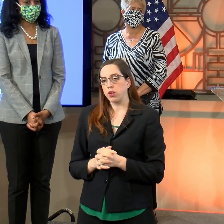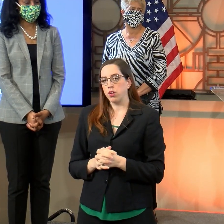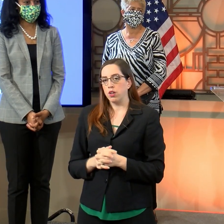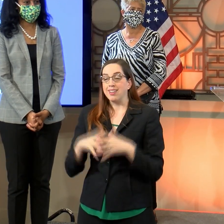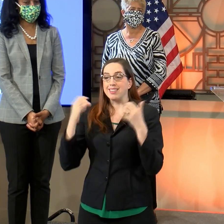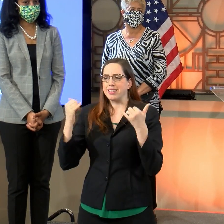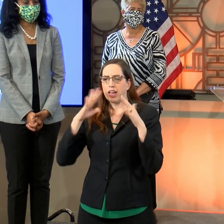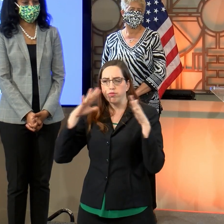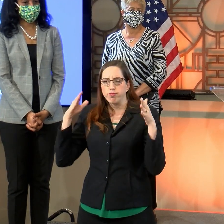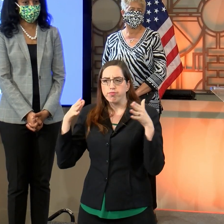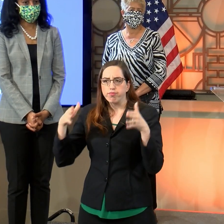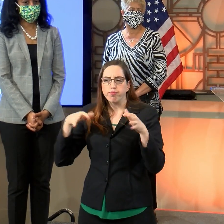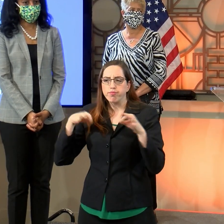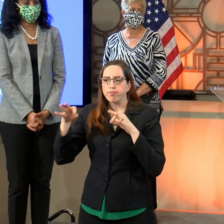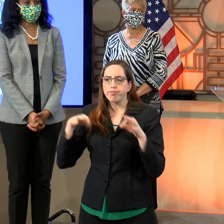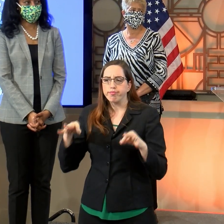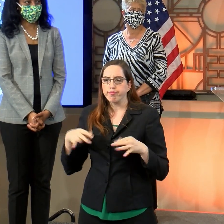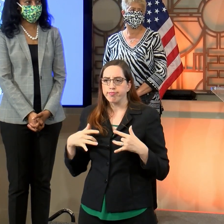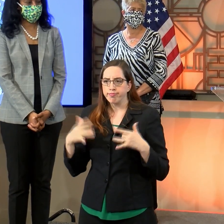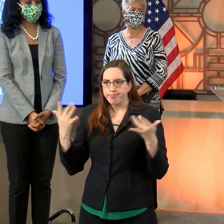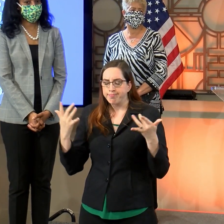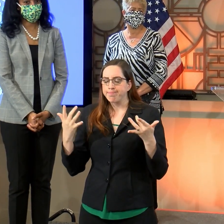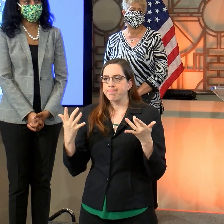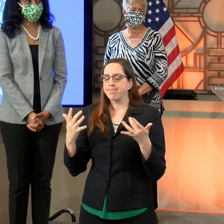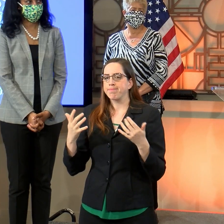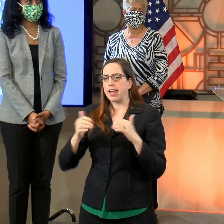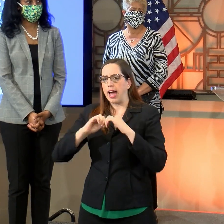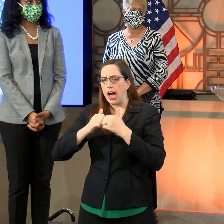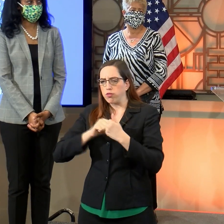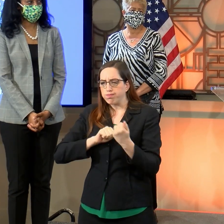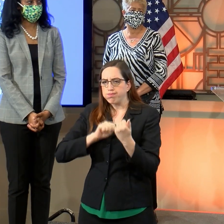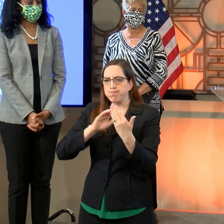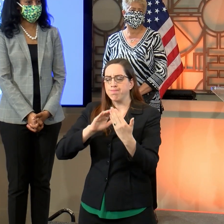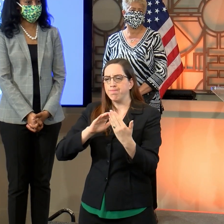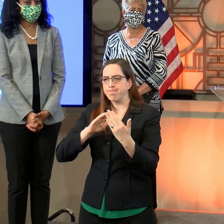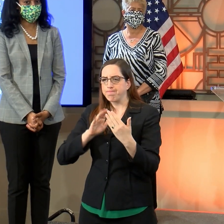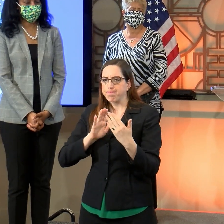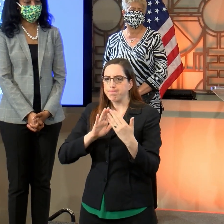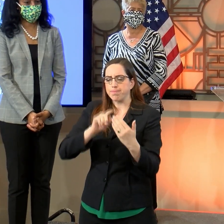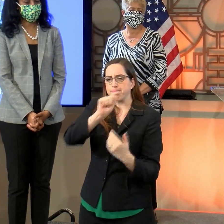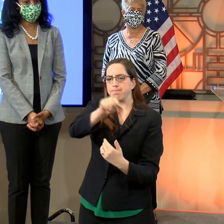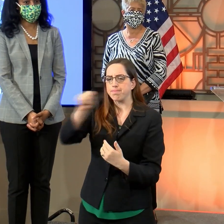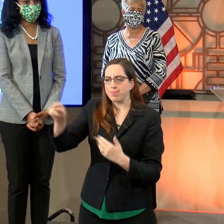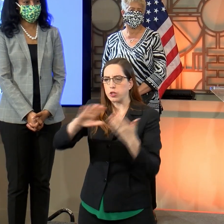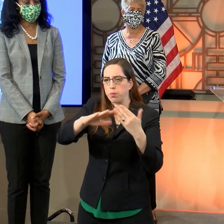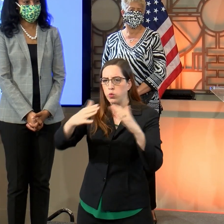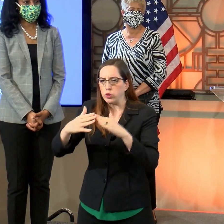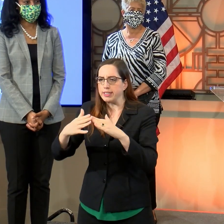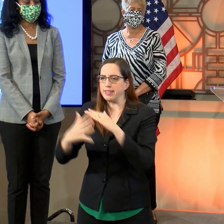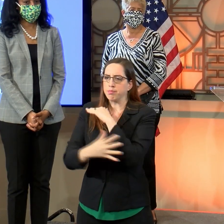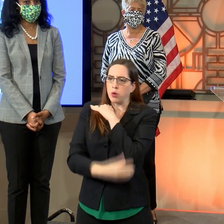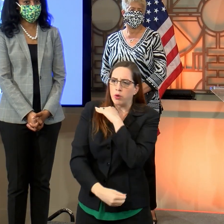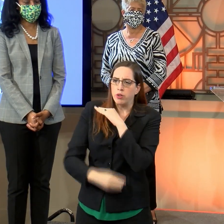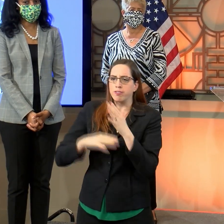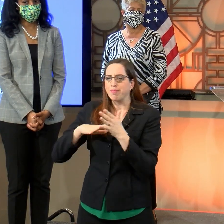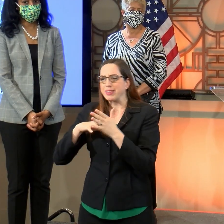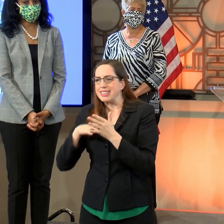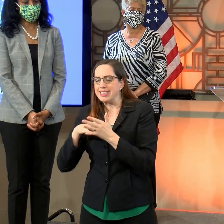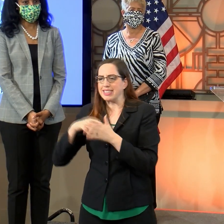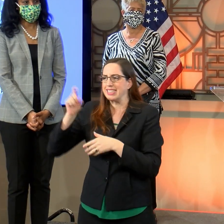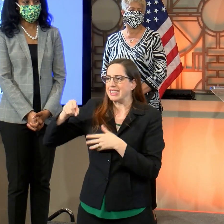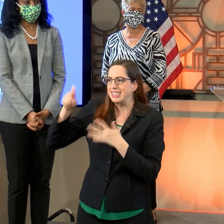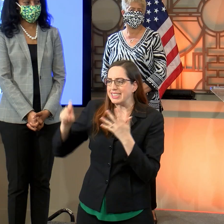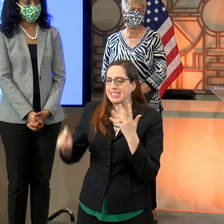Today's focus is going to be how we address our vulnerable at-risk populations to make sure that we don't